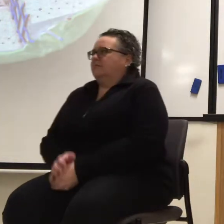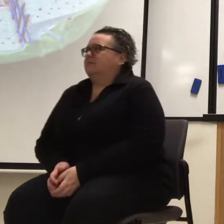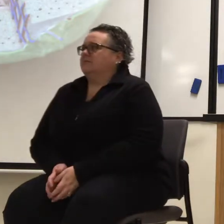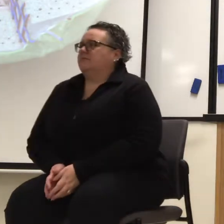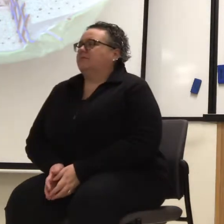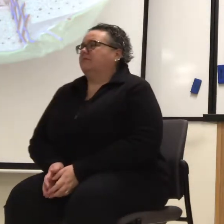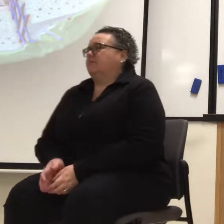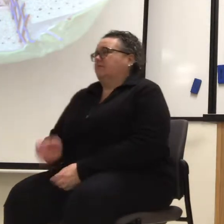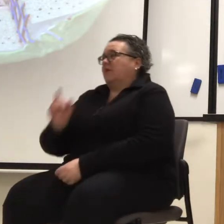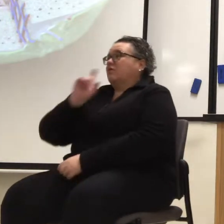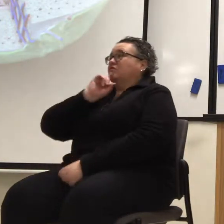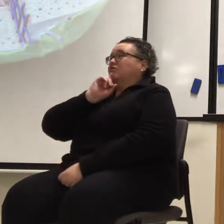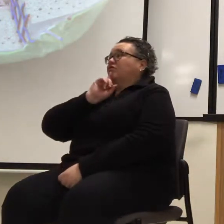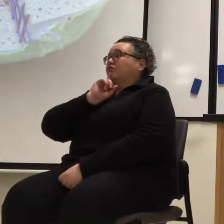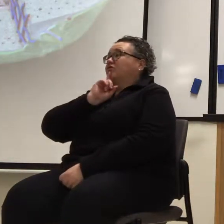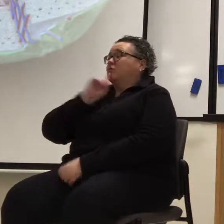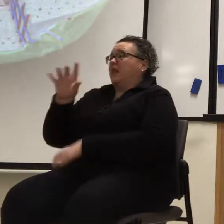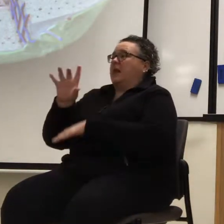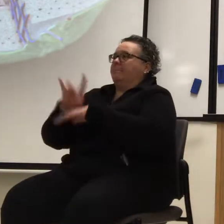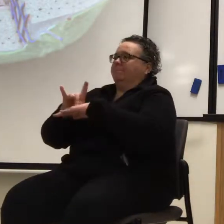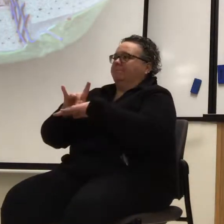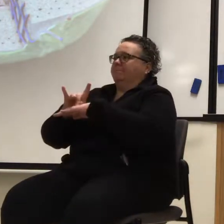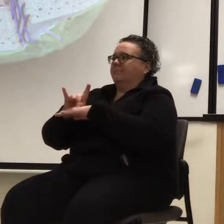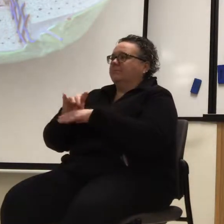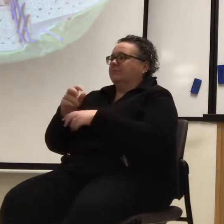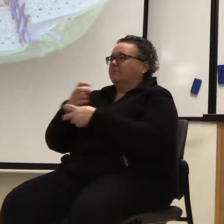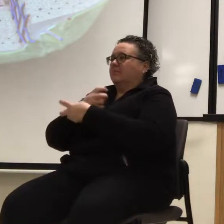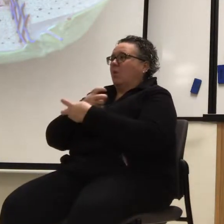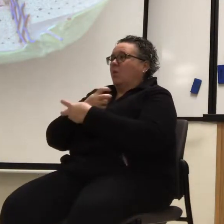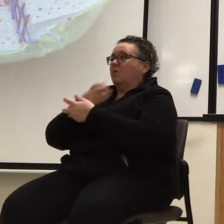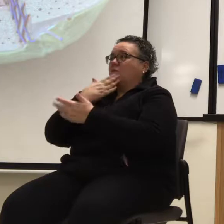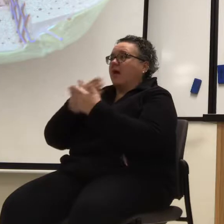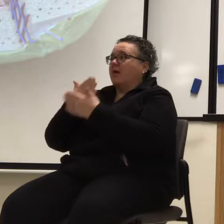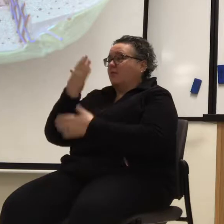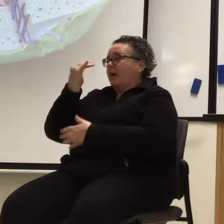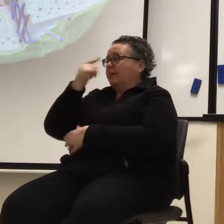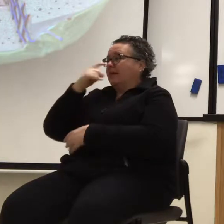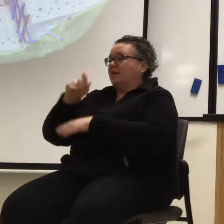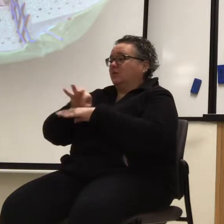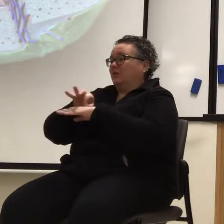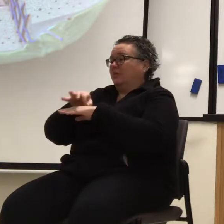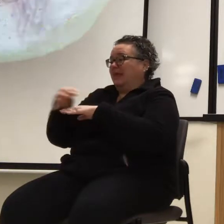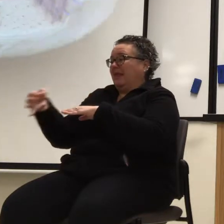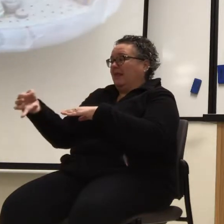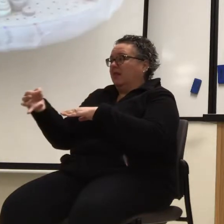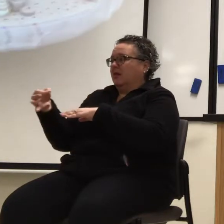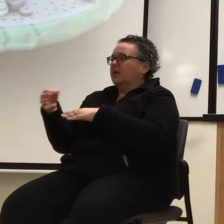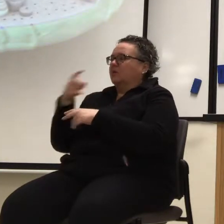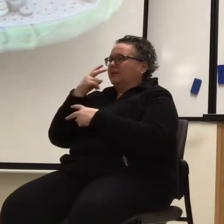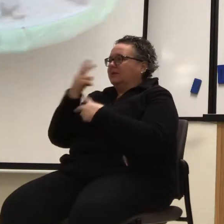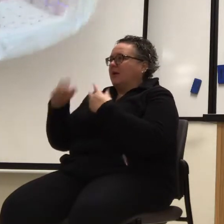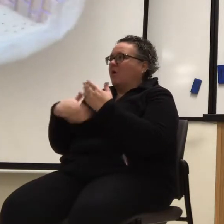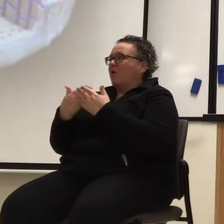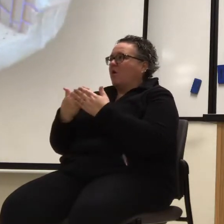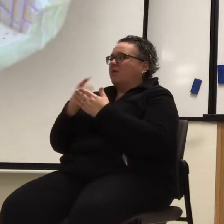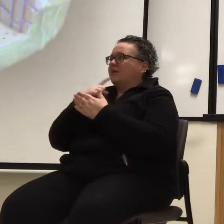It really sticks to bone well because when you peel it back, there's all these tough